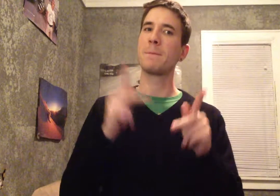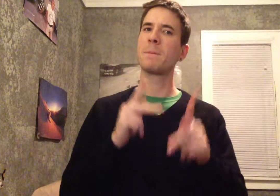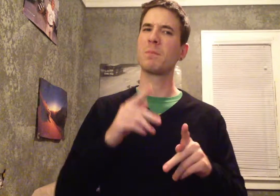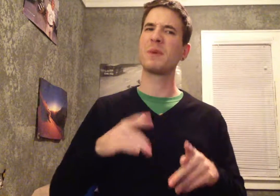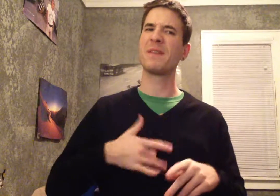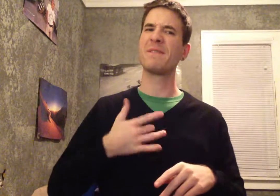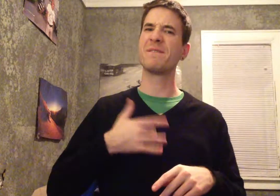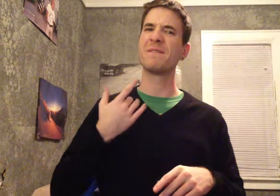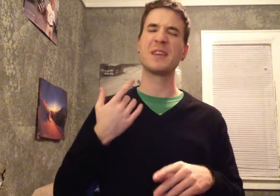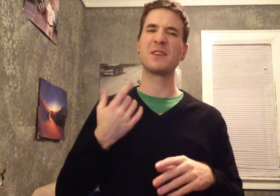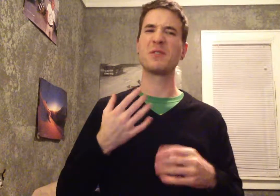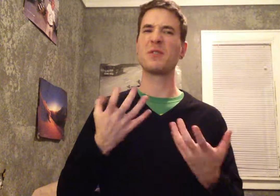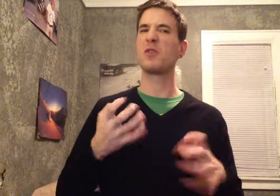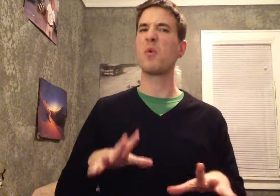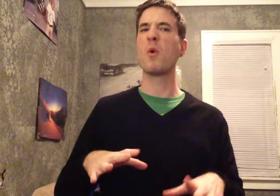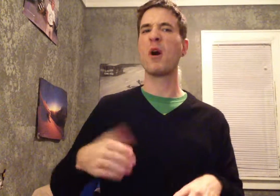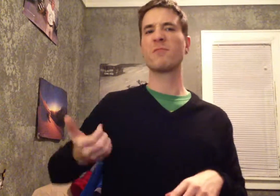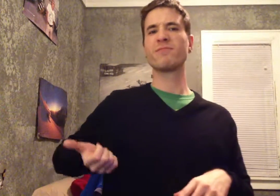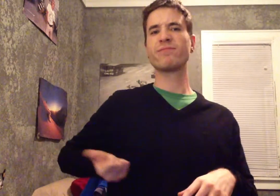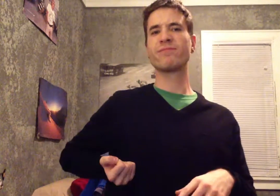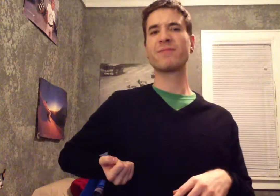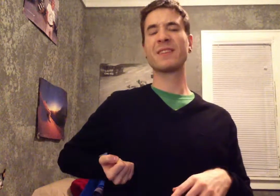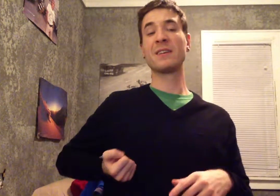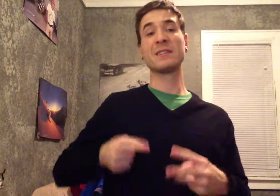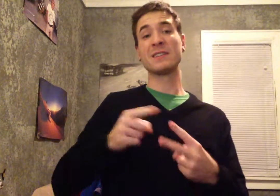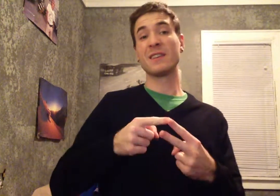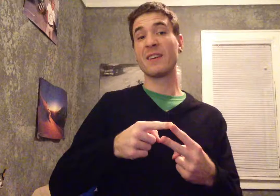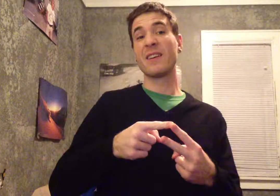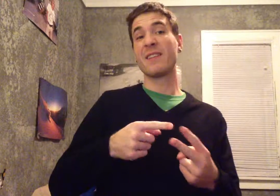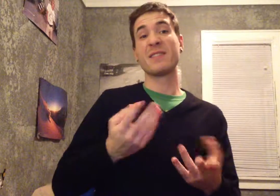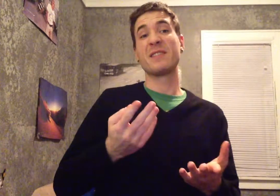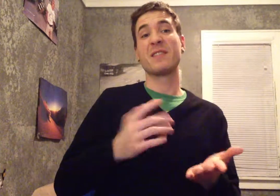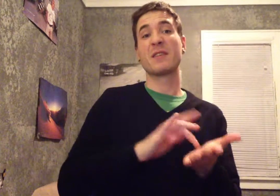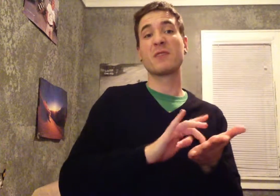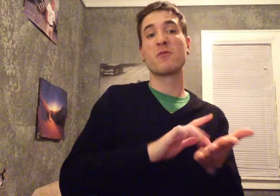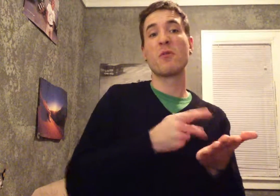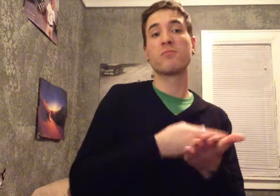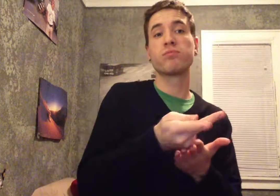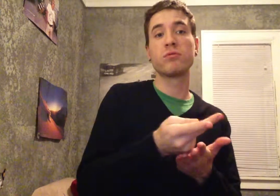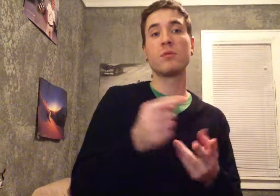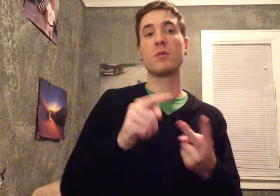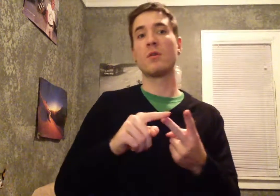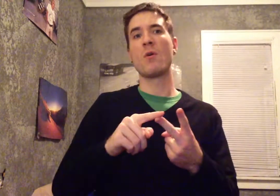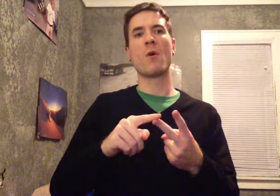have failed their treatment. It's important to see past these issues because for many people, insulin